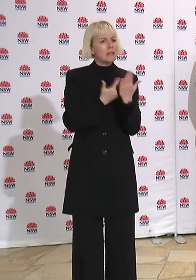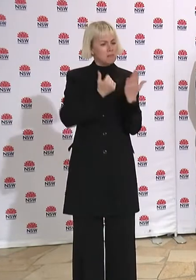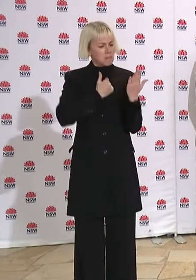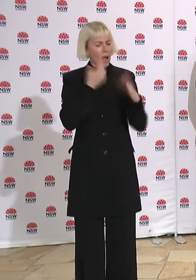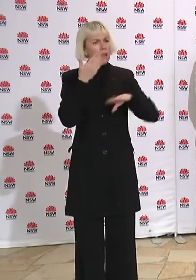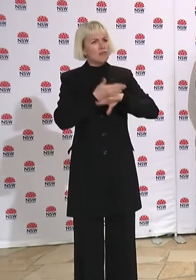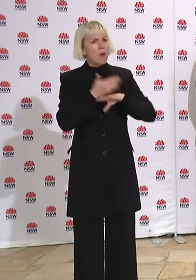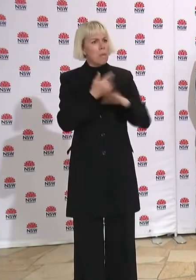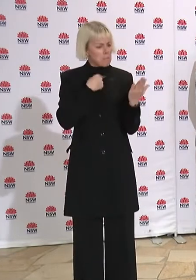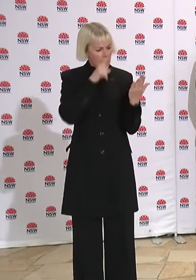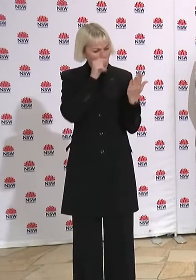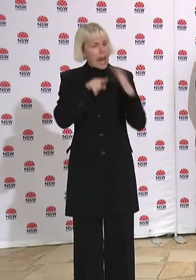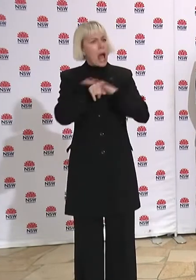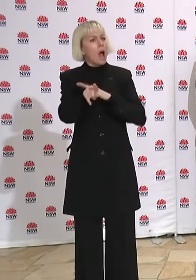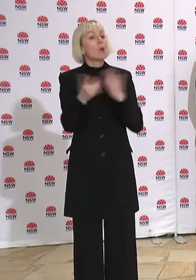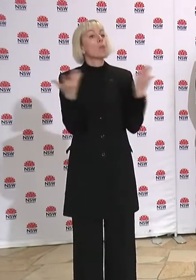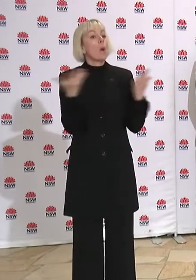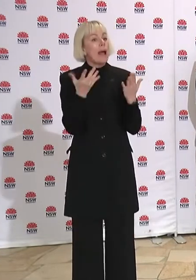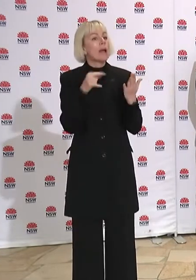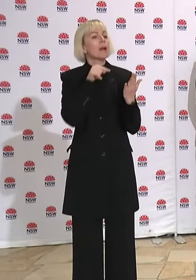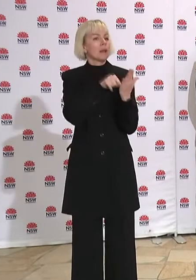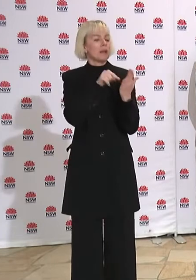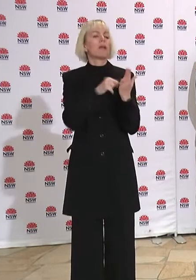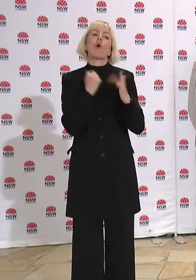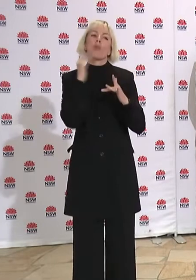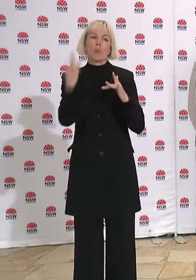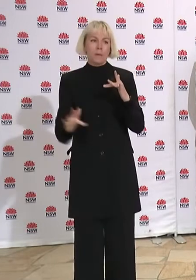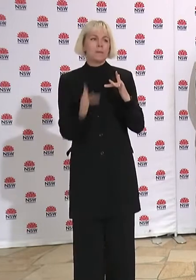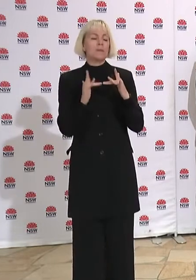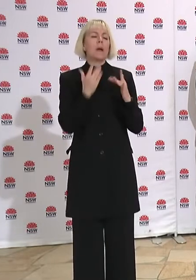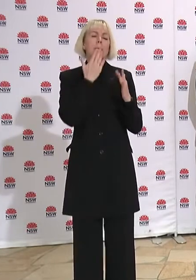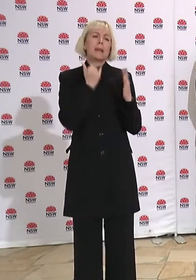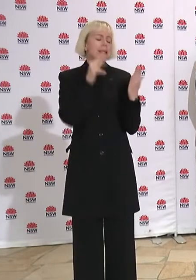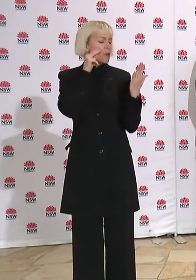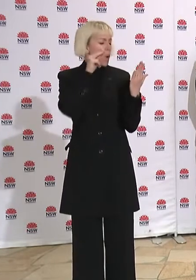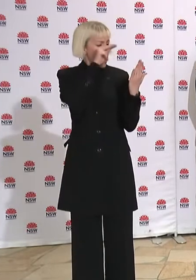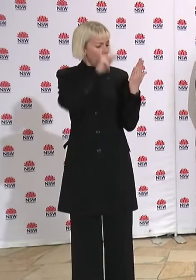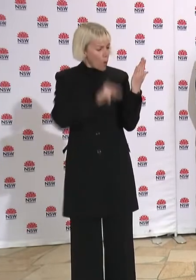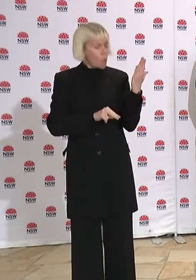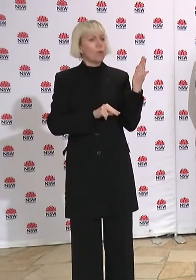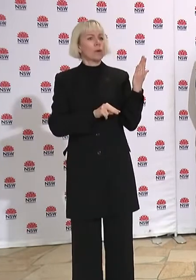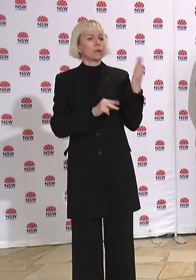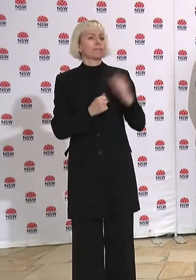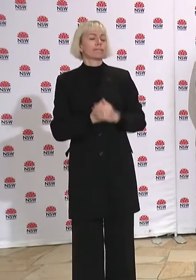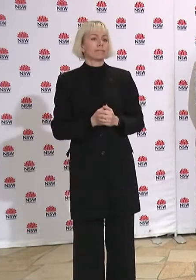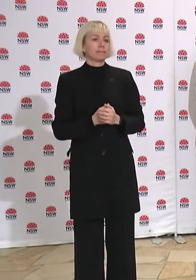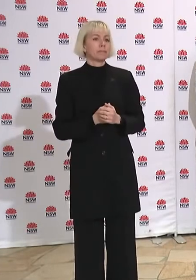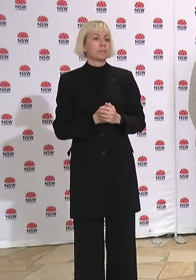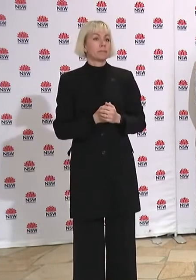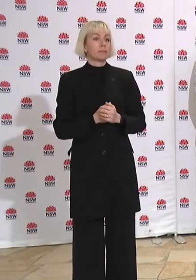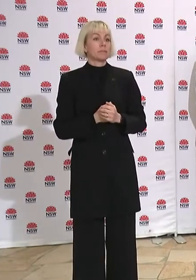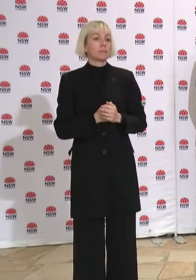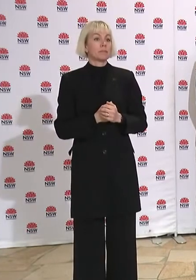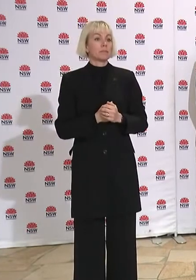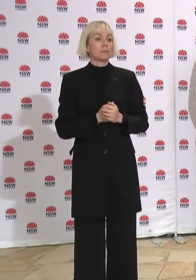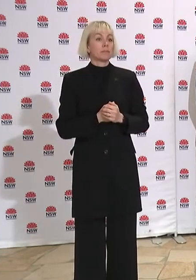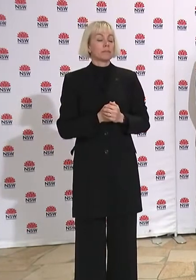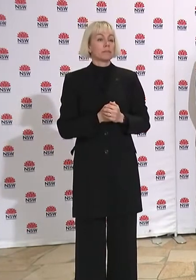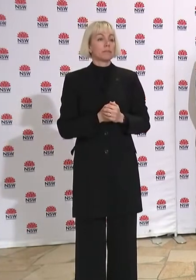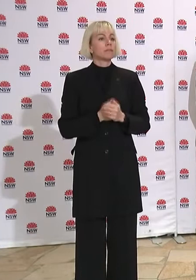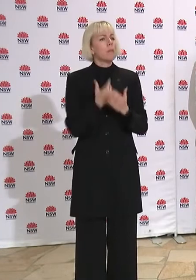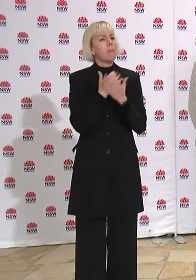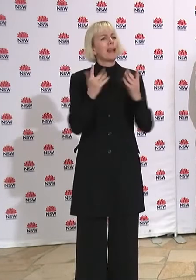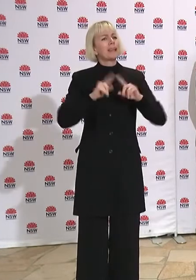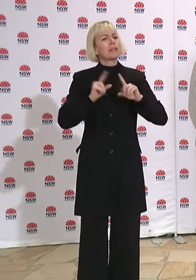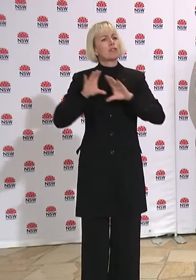ask citizens to look at those lists to make sure they don't leave their local government area, which is defined by the suburbs in which they